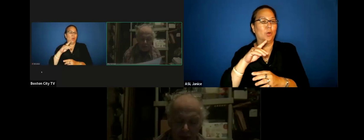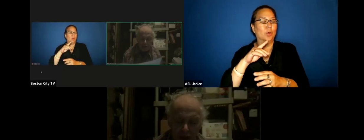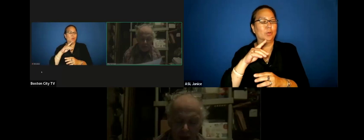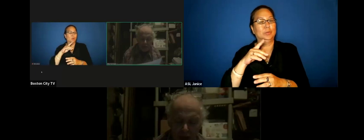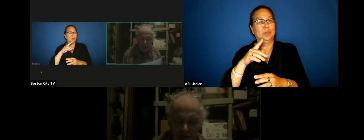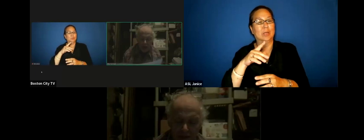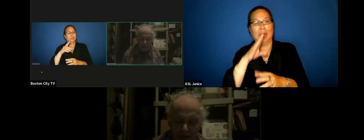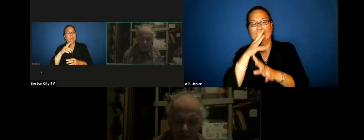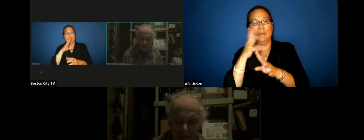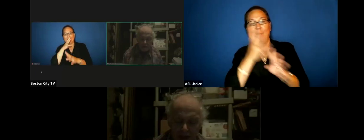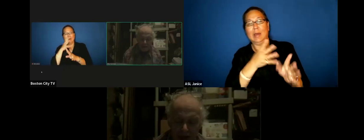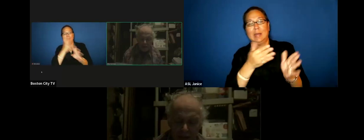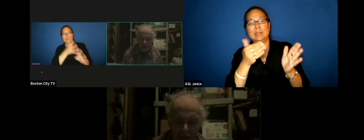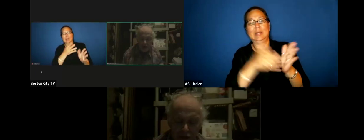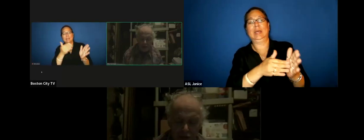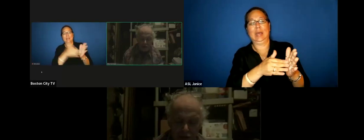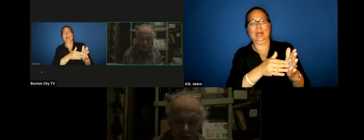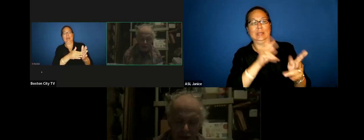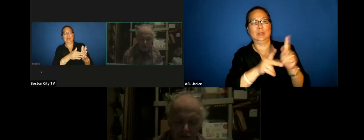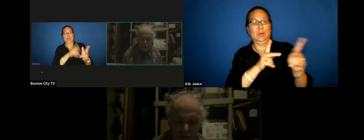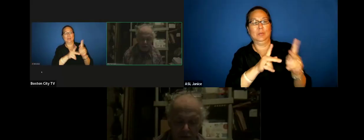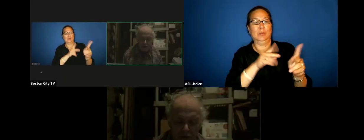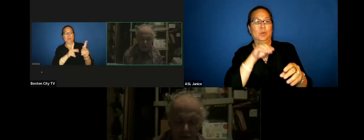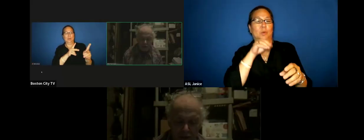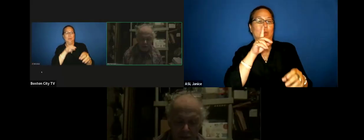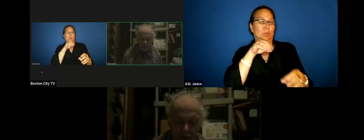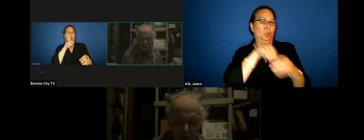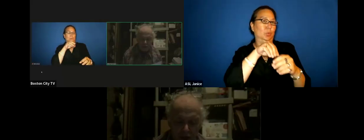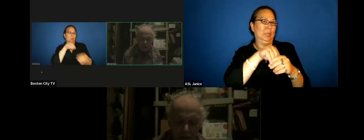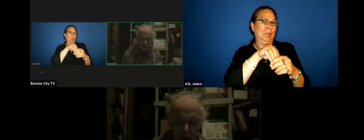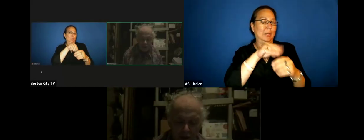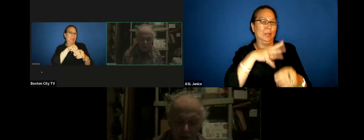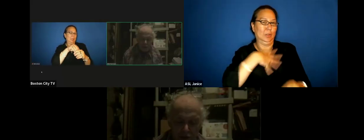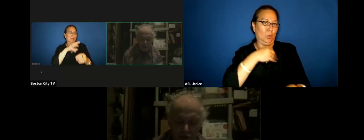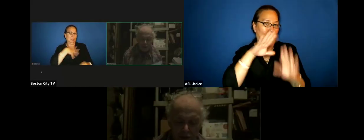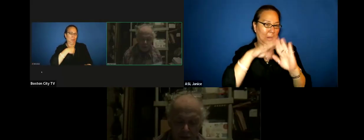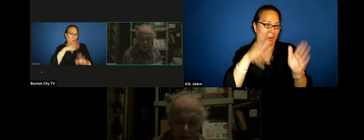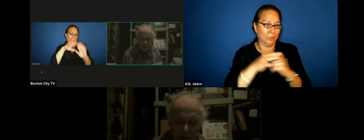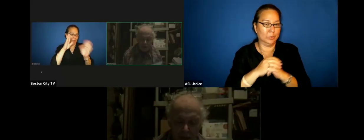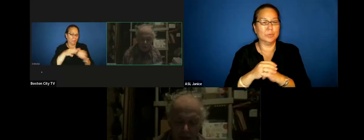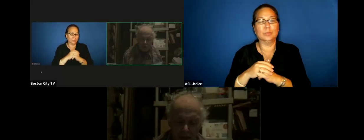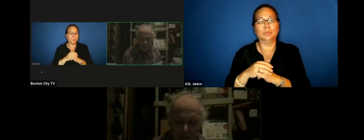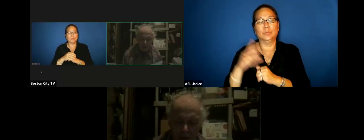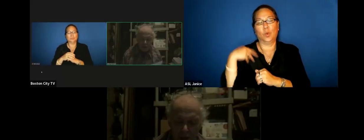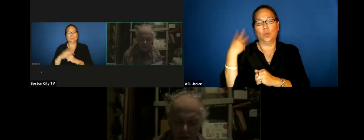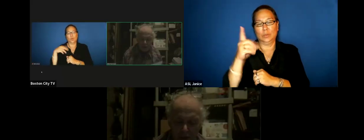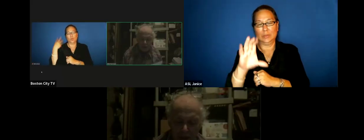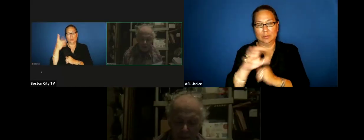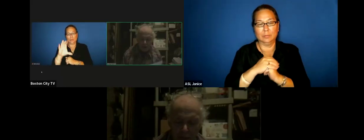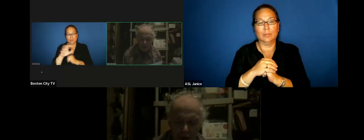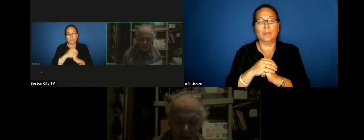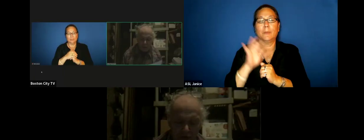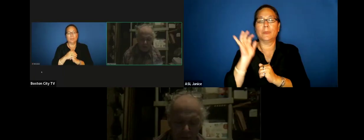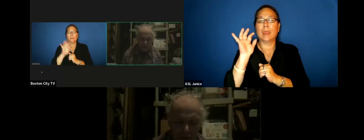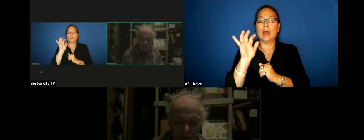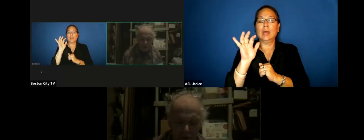them. ICE intends to harm our children and their families. The Boston School Committee is the